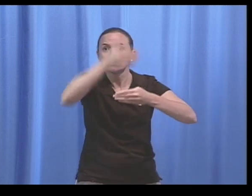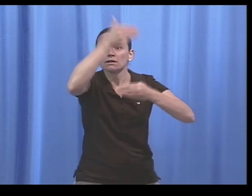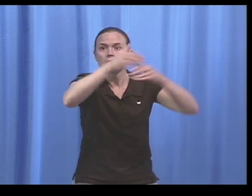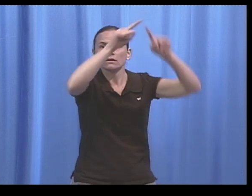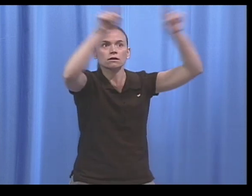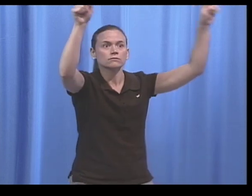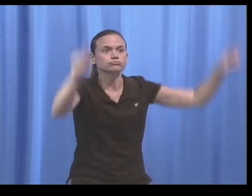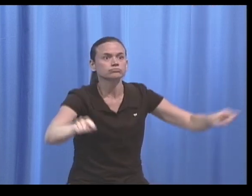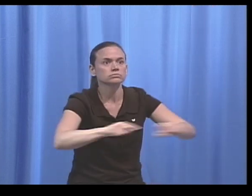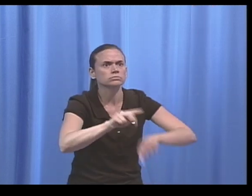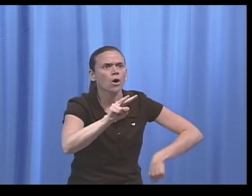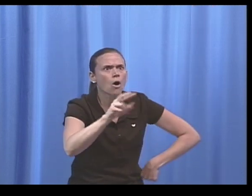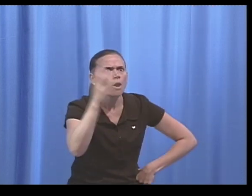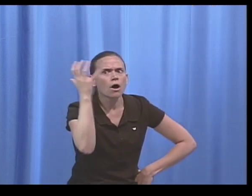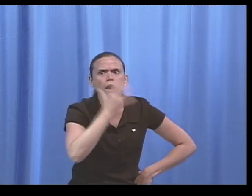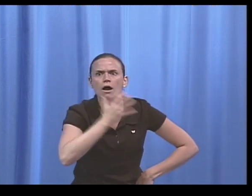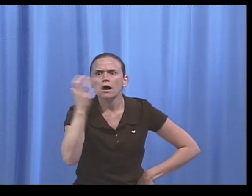a huge